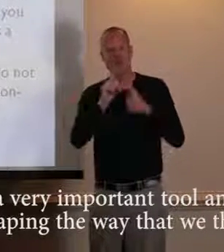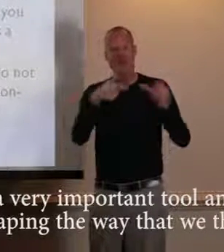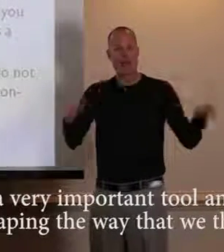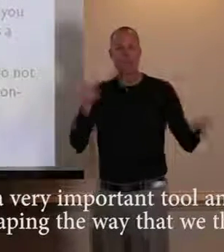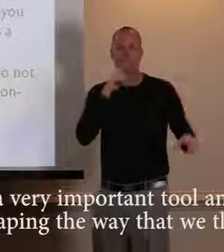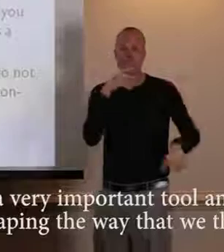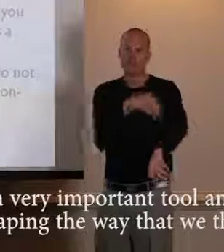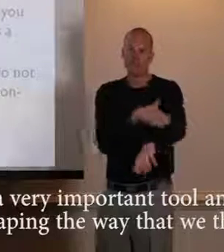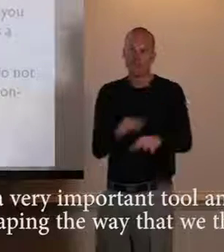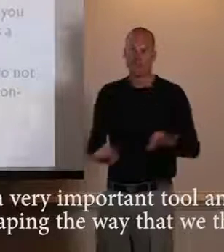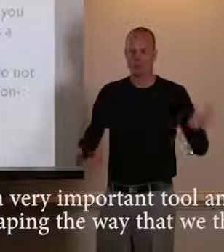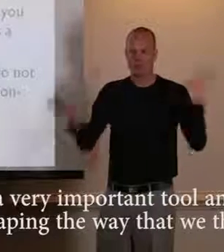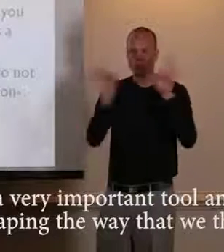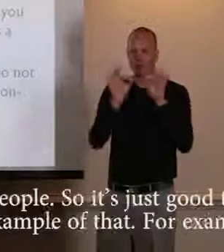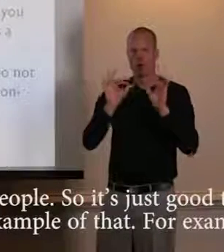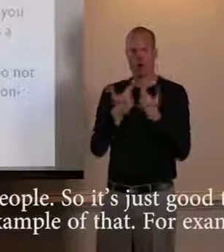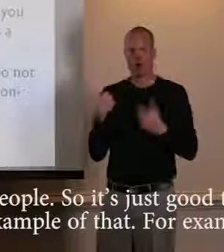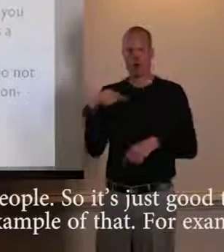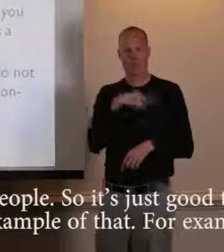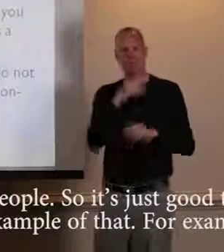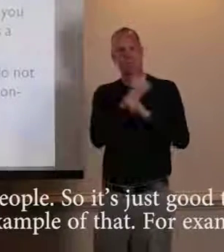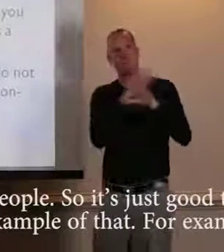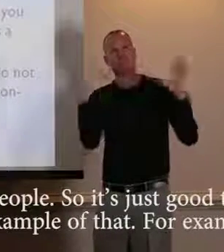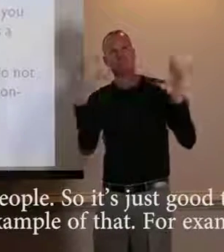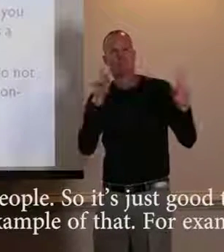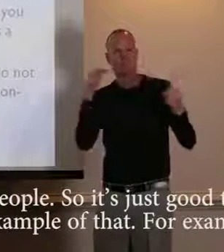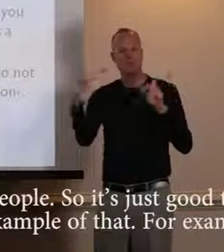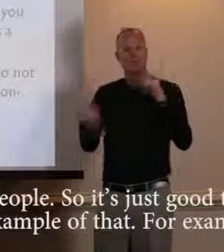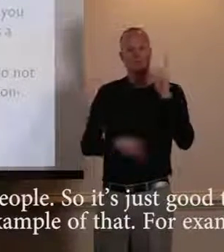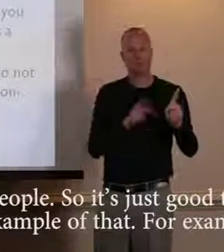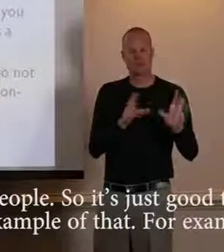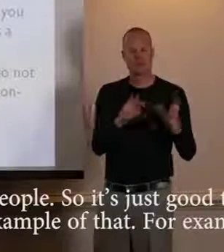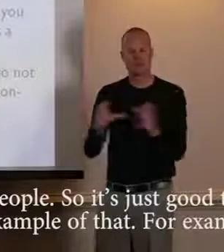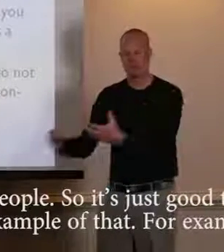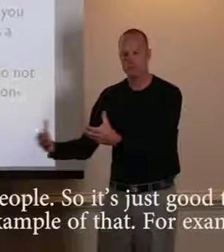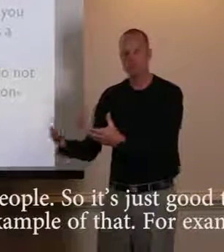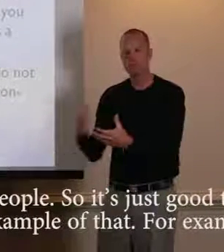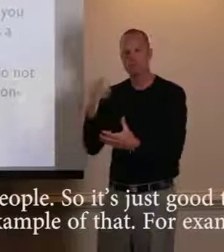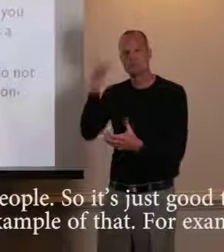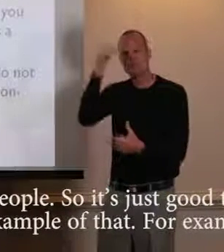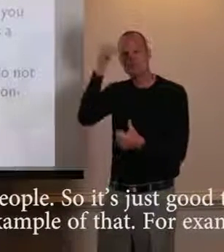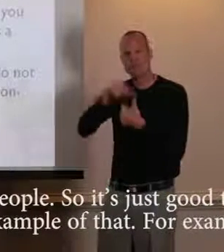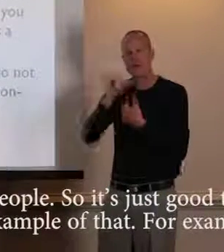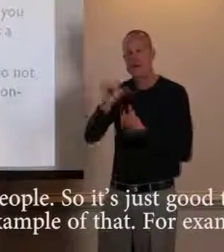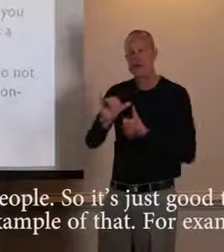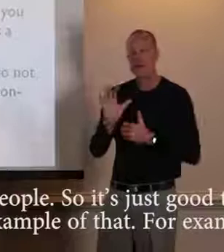in shaping the way that we think about people and groups of people. So it's just good to be mindful.